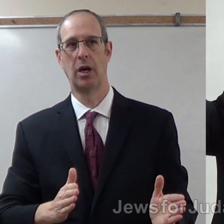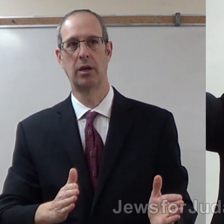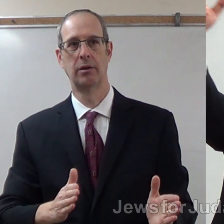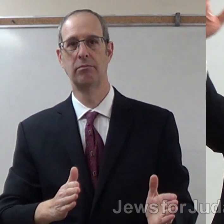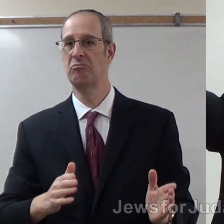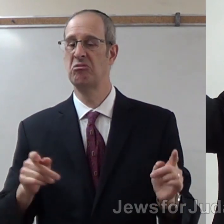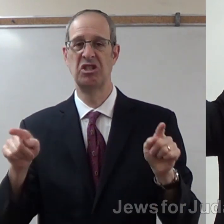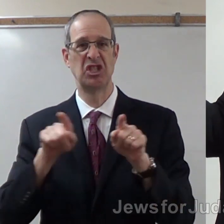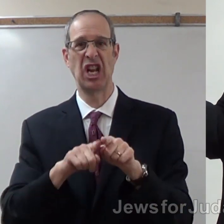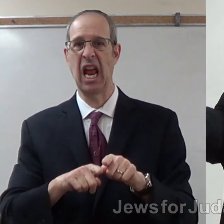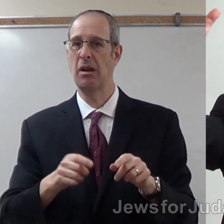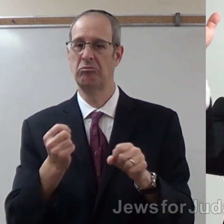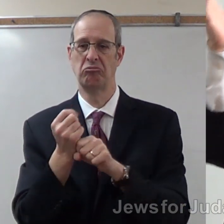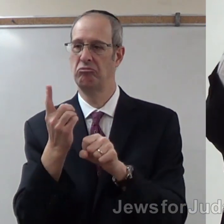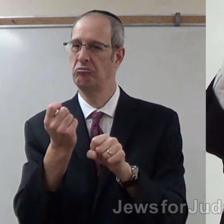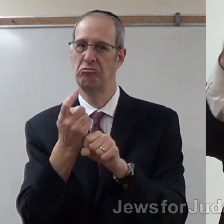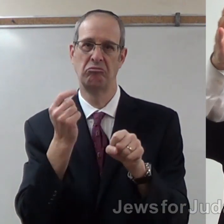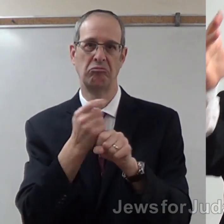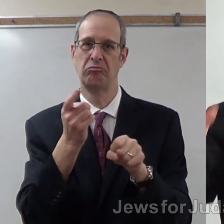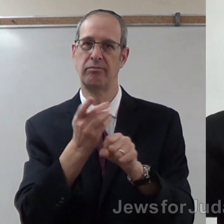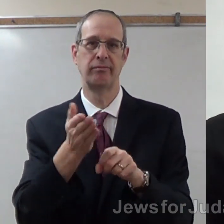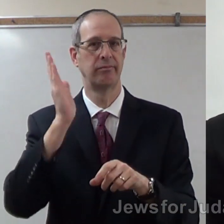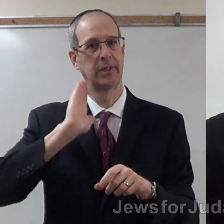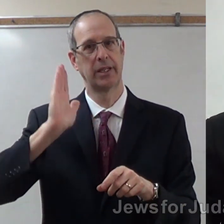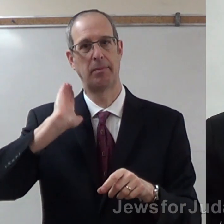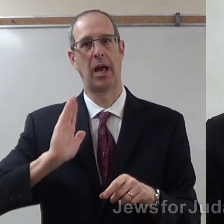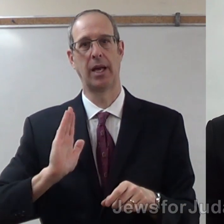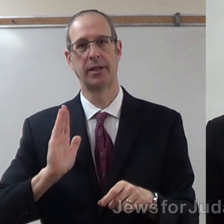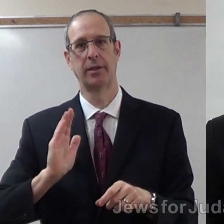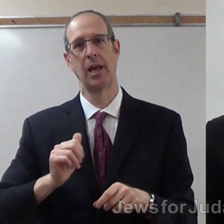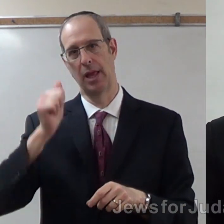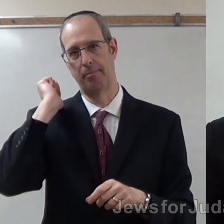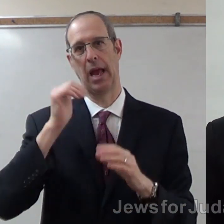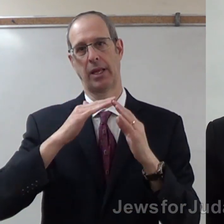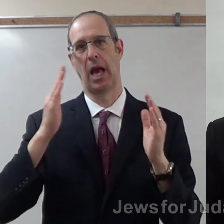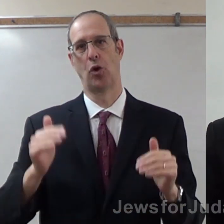built it every year in the same place in the backyard.